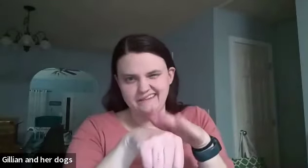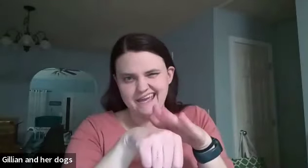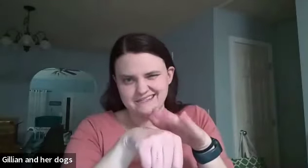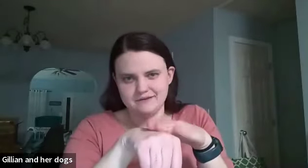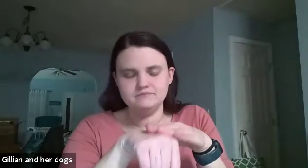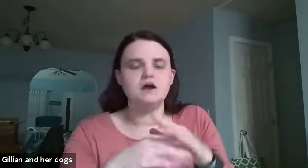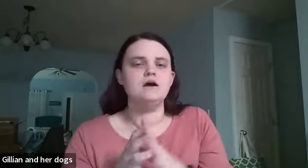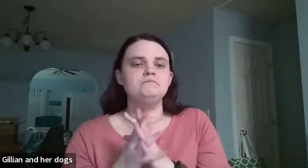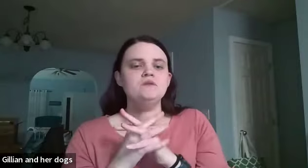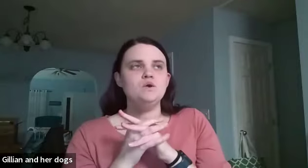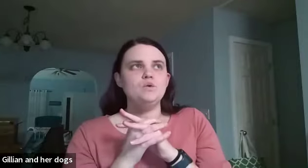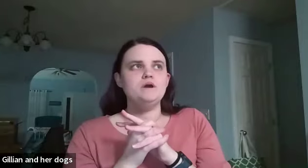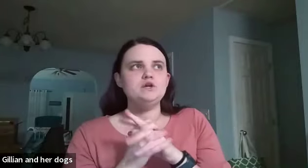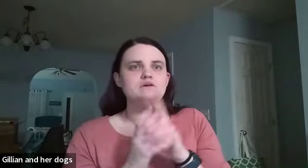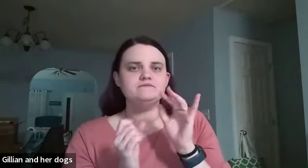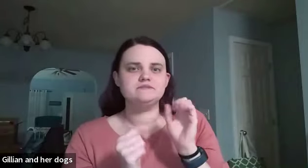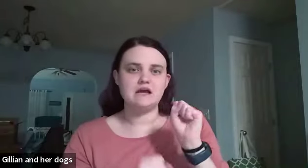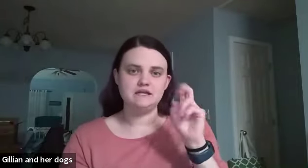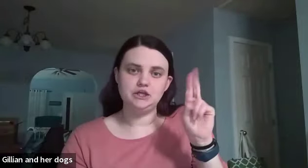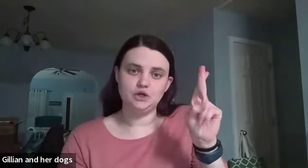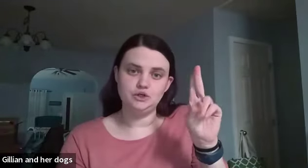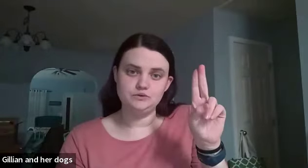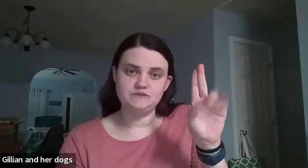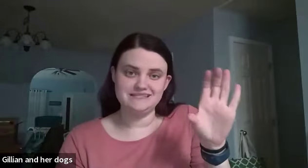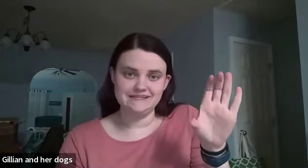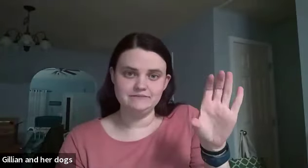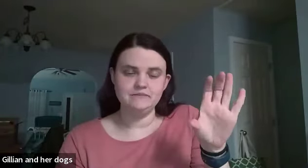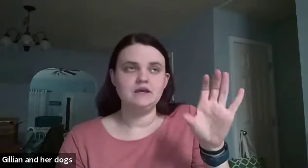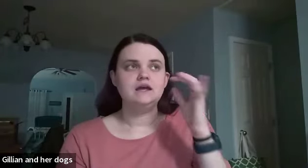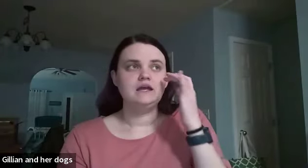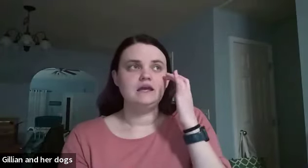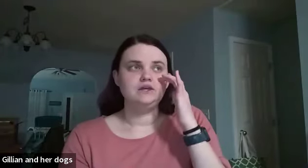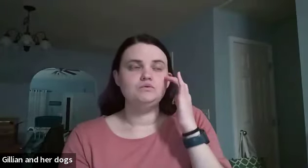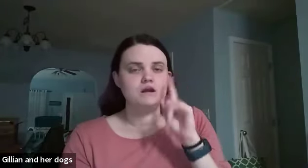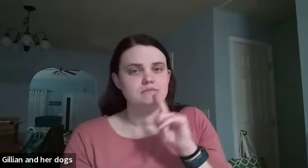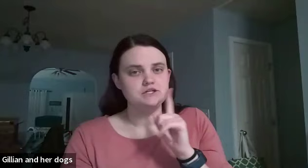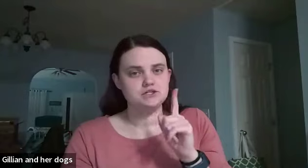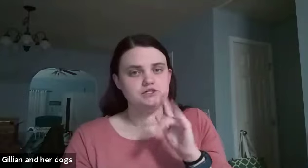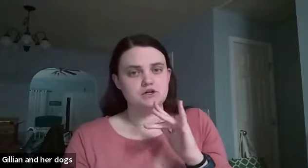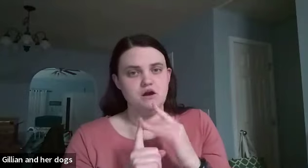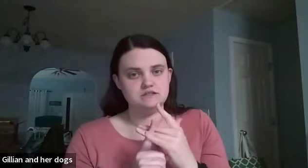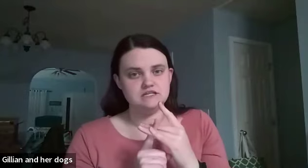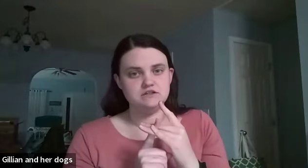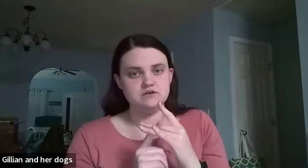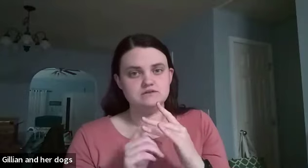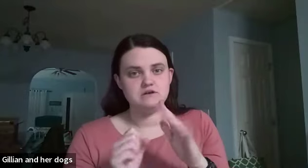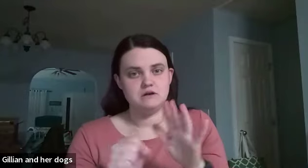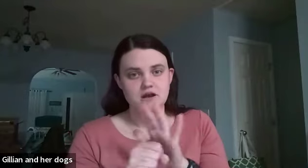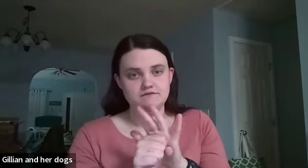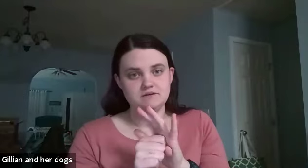like heads up. When you are signing UC, you want to make sure your context clues are enough to